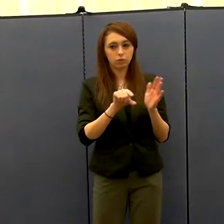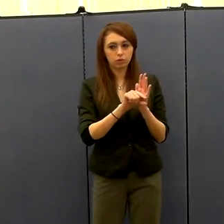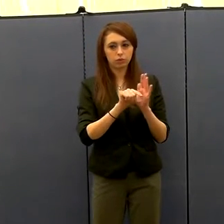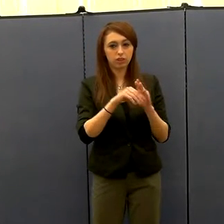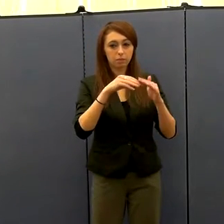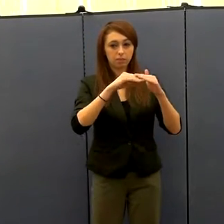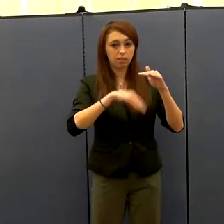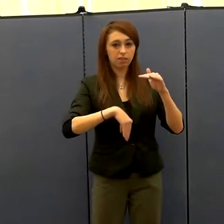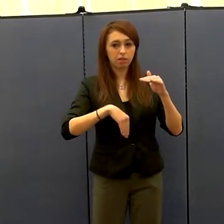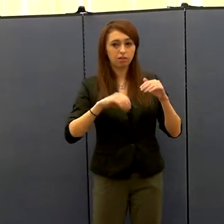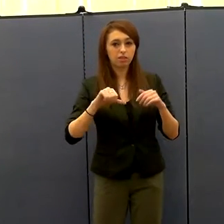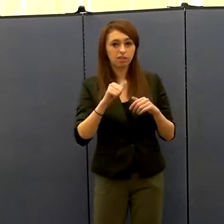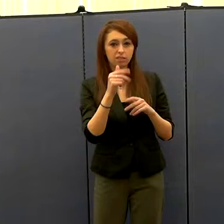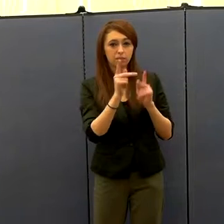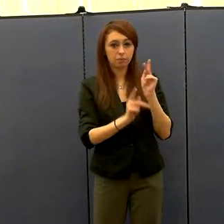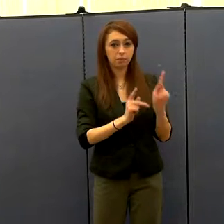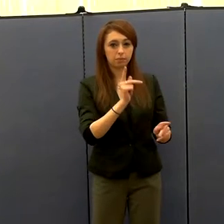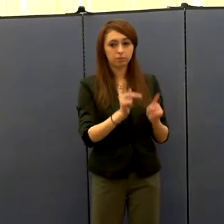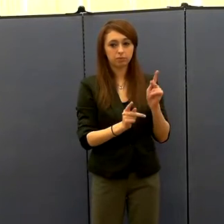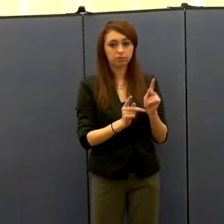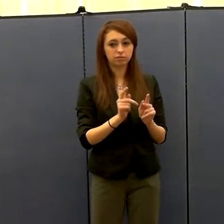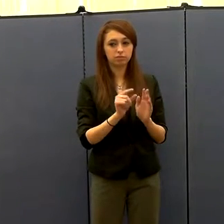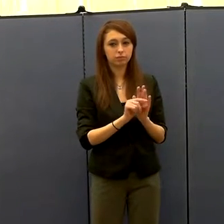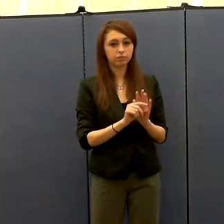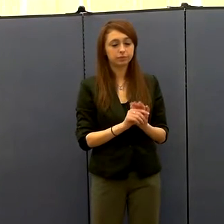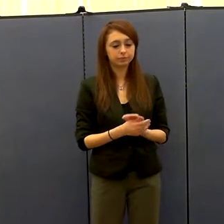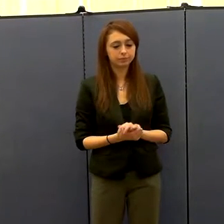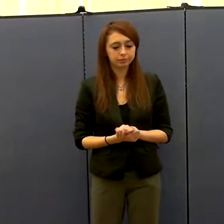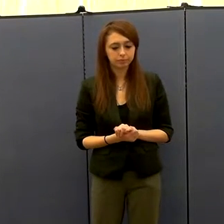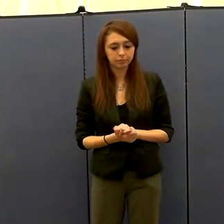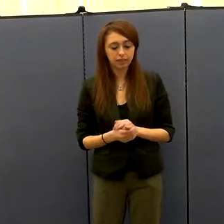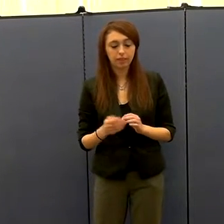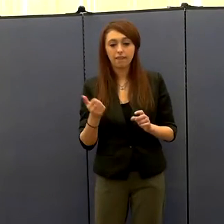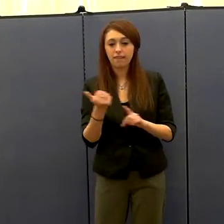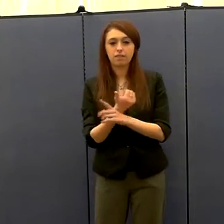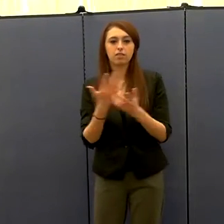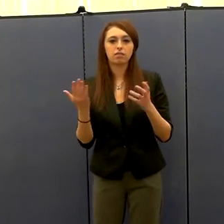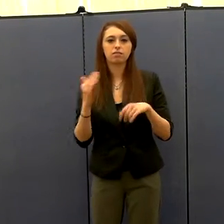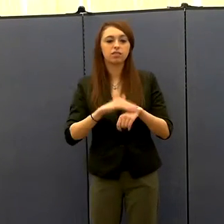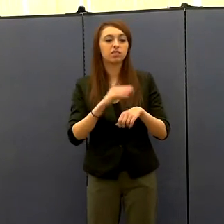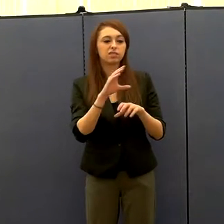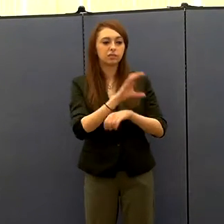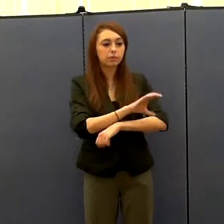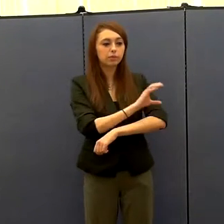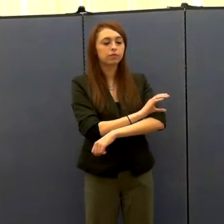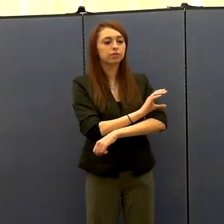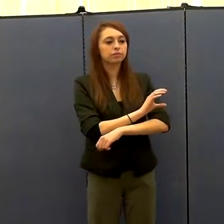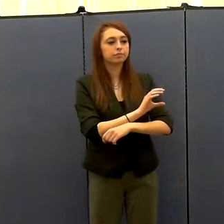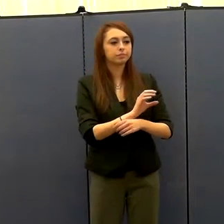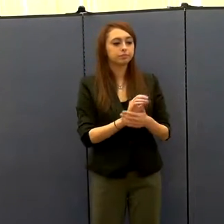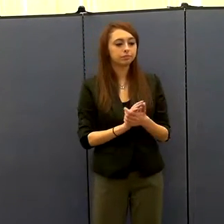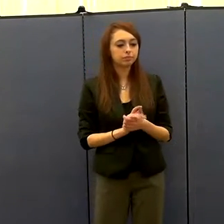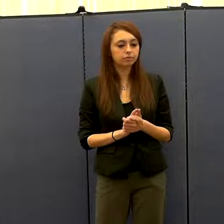plus everything was on a computer by then. Plus, the computer lab at Princeton University, where I went to grad